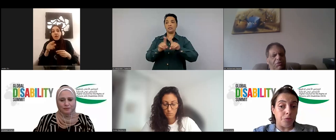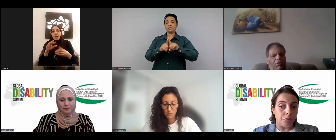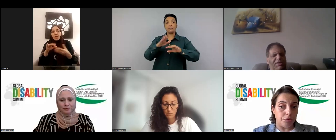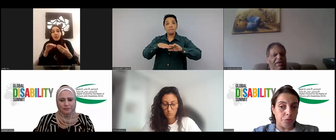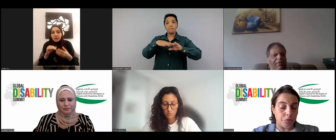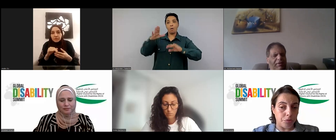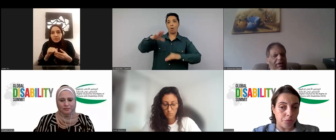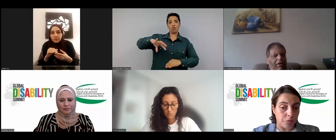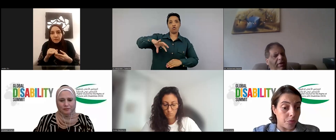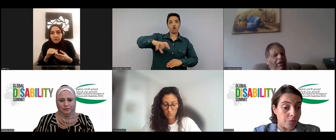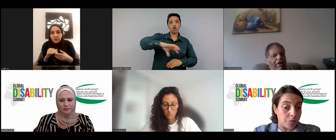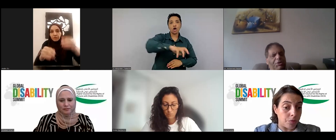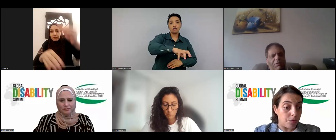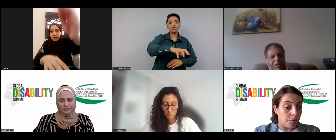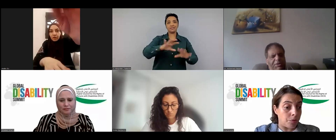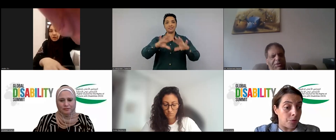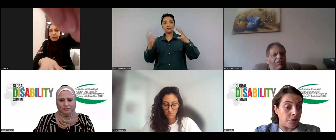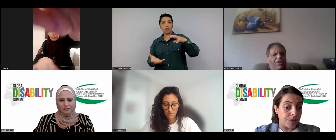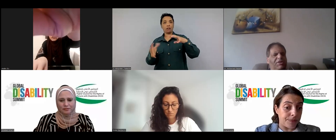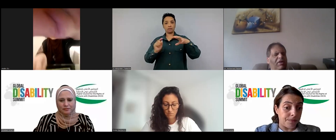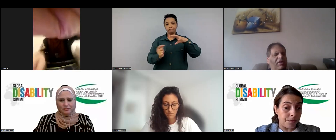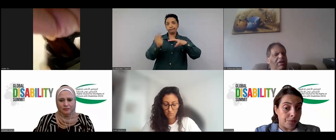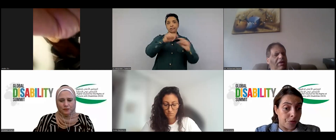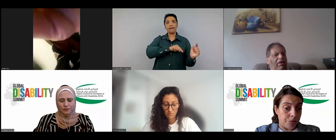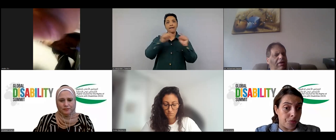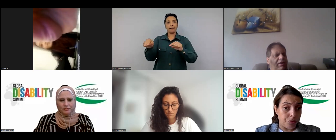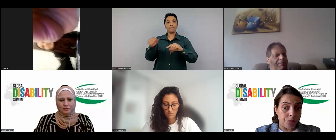it was at the heads of states countries.